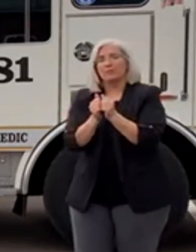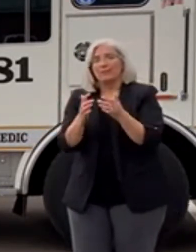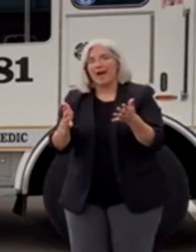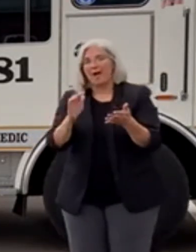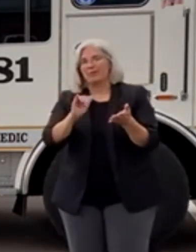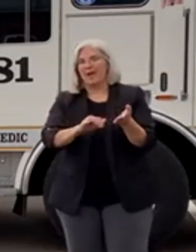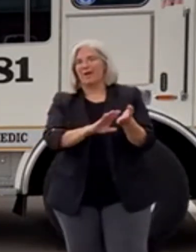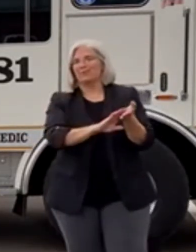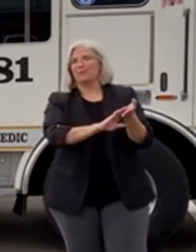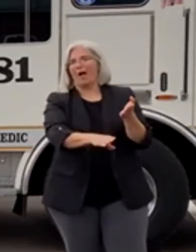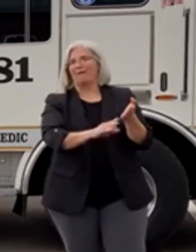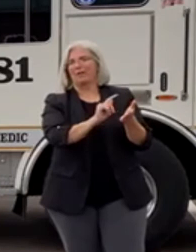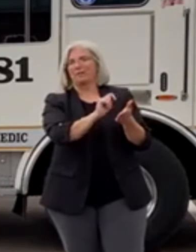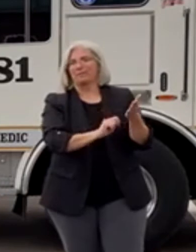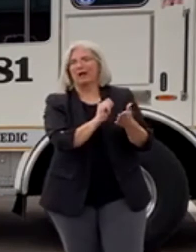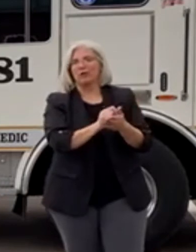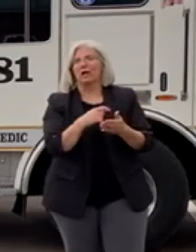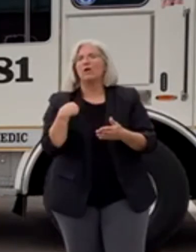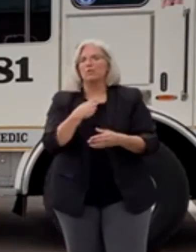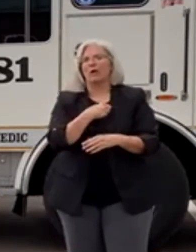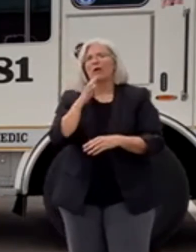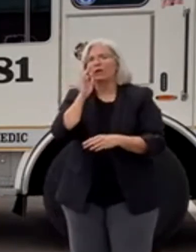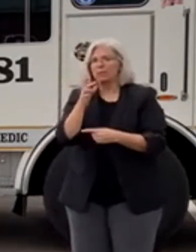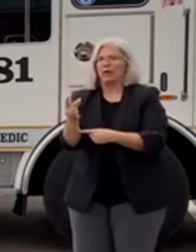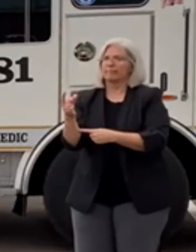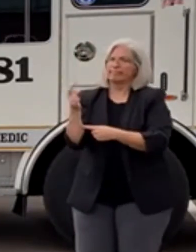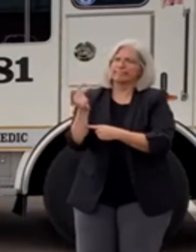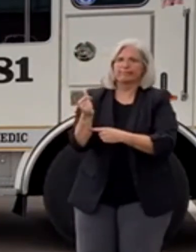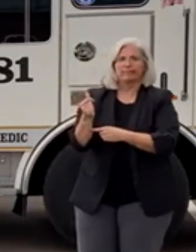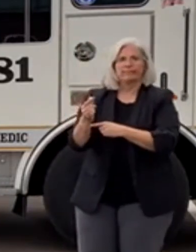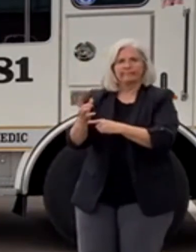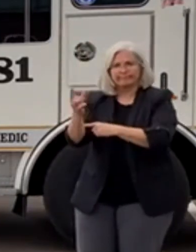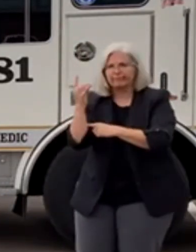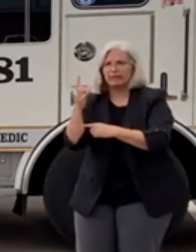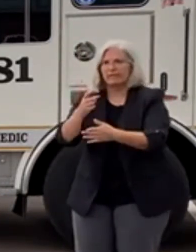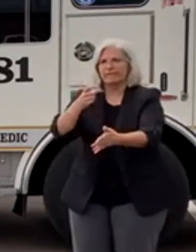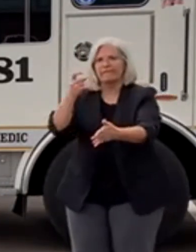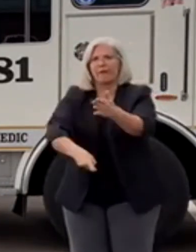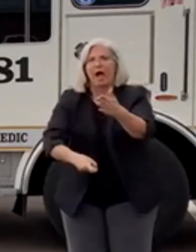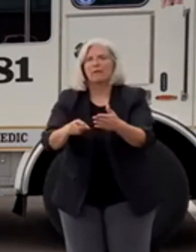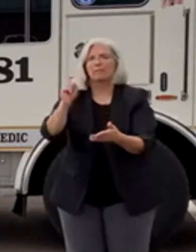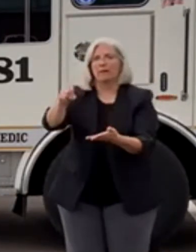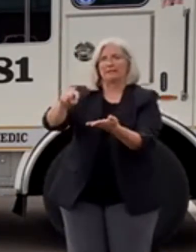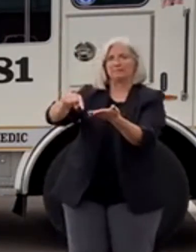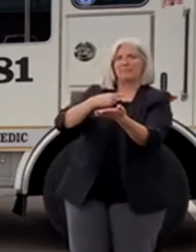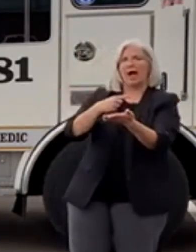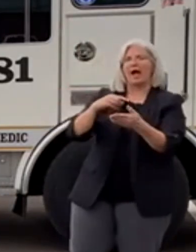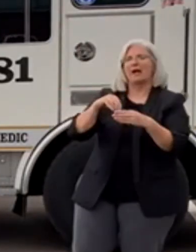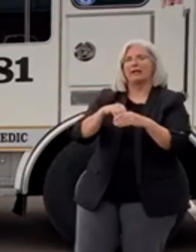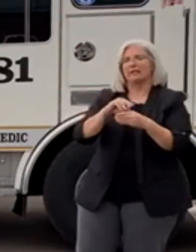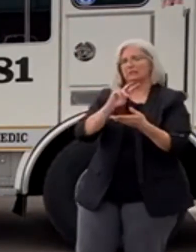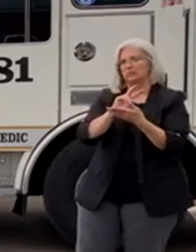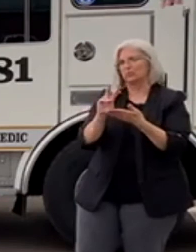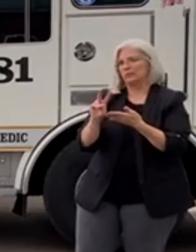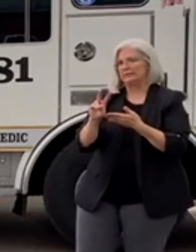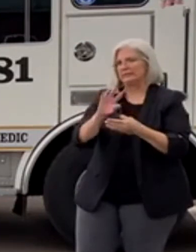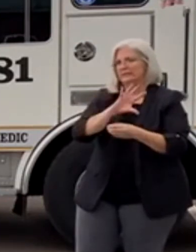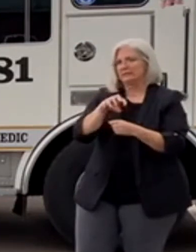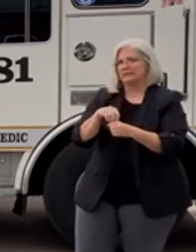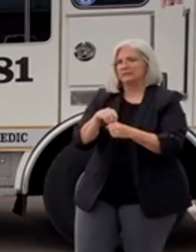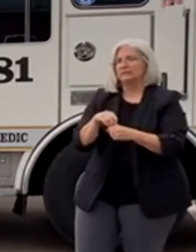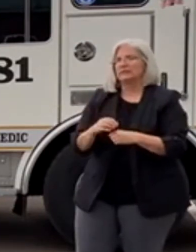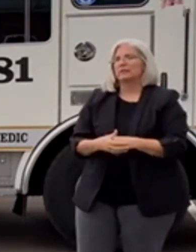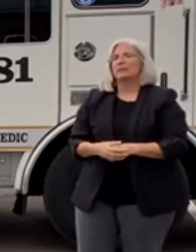fine that will be payable, you know, within the next couple of weeks. And so again, you know, our goal really is to ensure compliance,